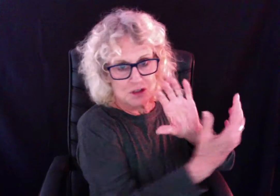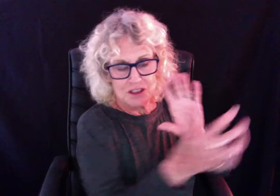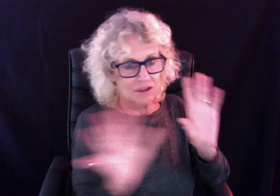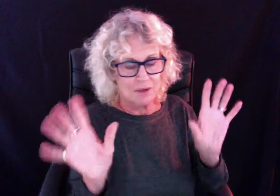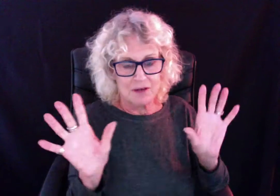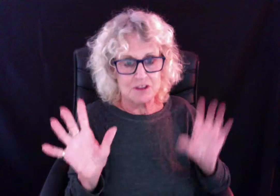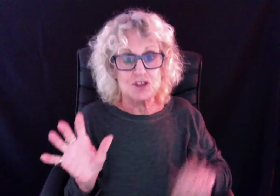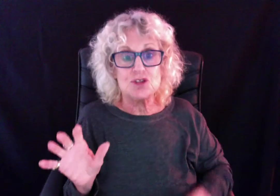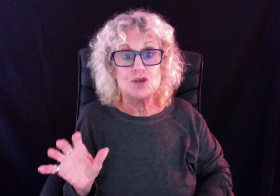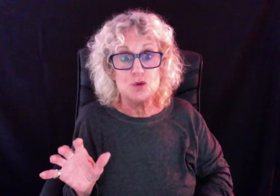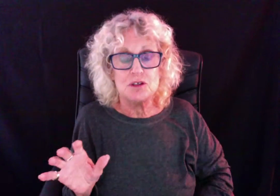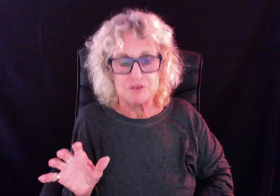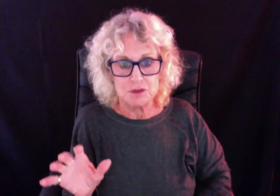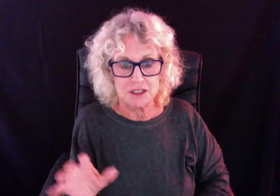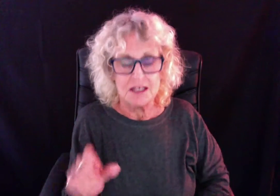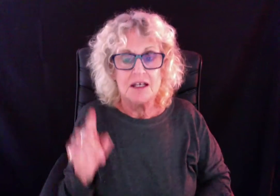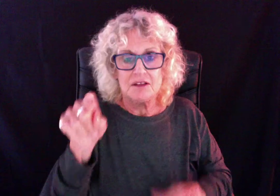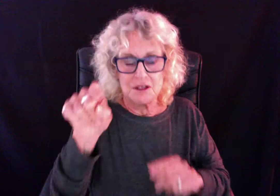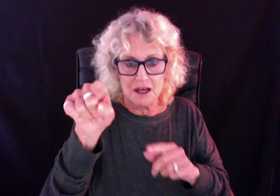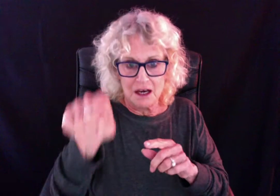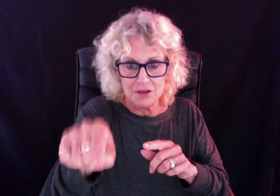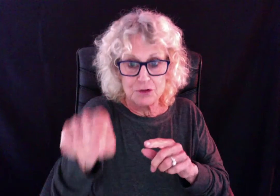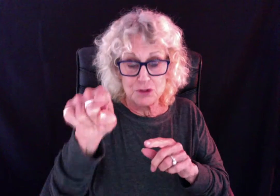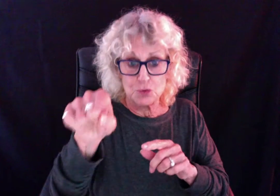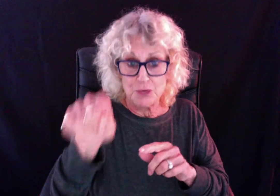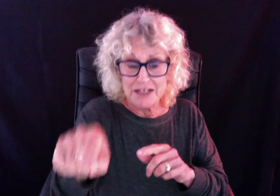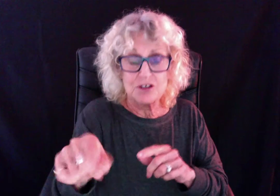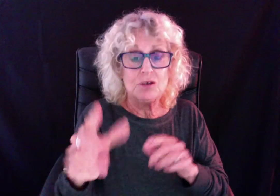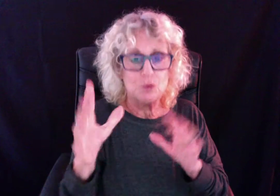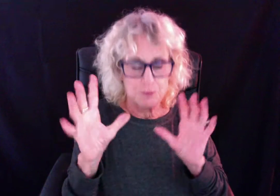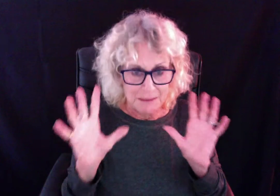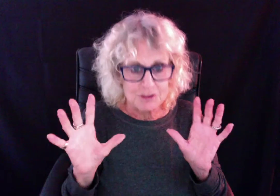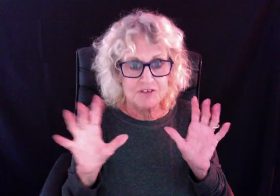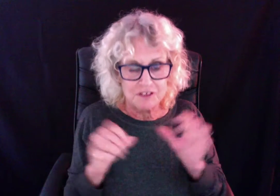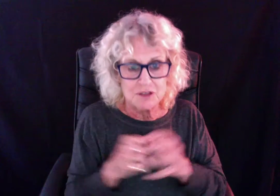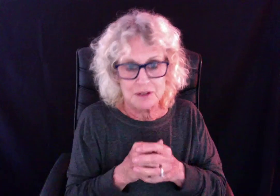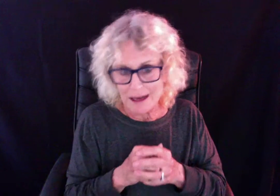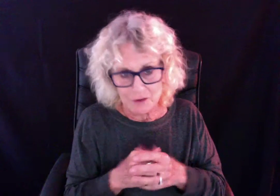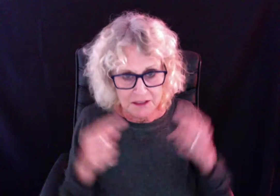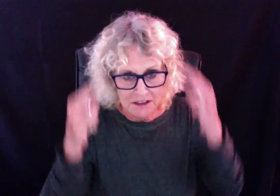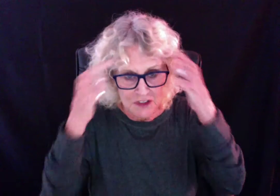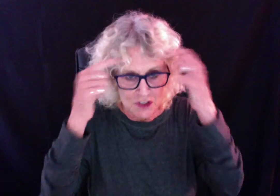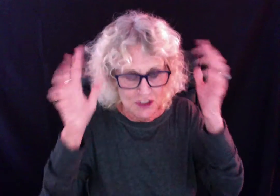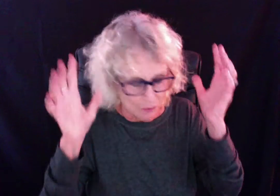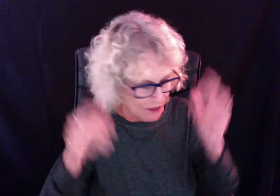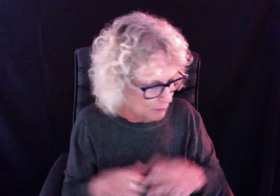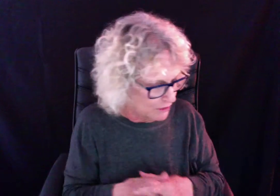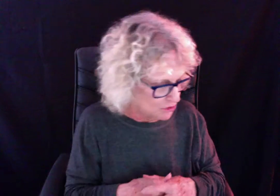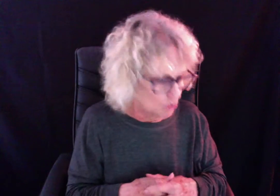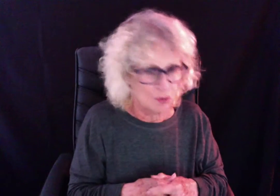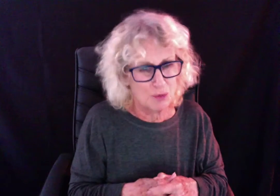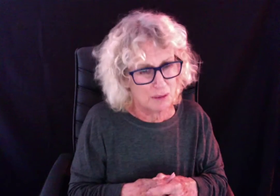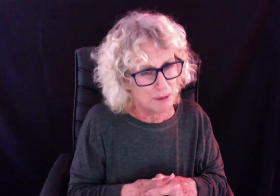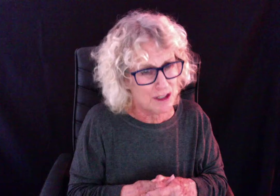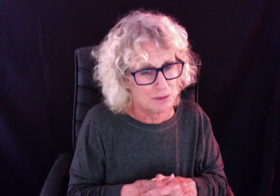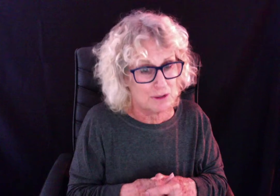it around. It's too confusing. Your reader will be able to figure it out. It's just the way our brains work. Our brains are pretty